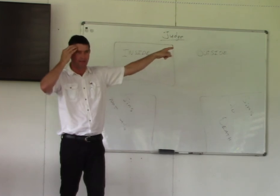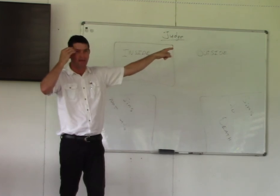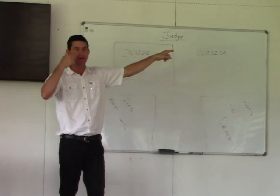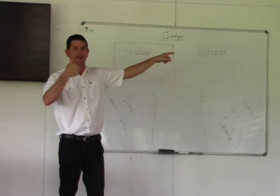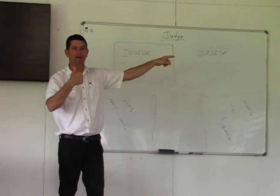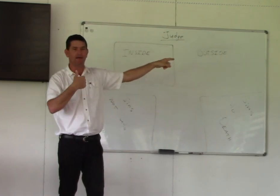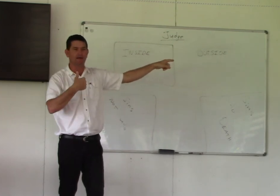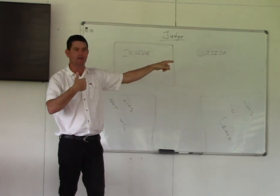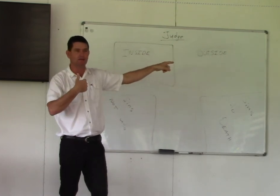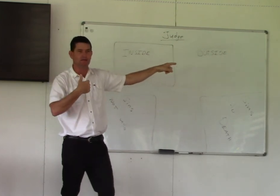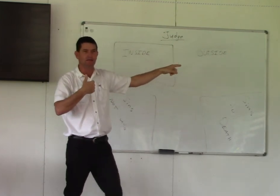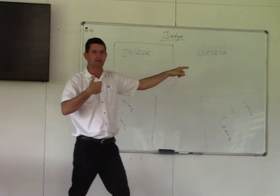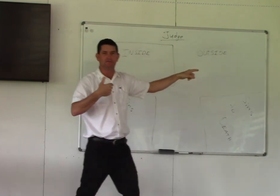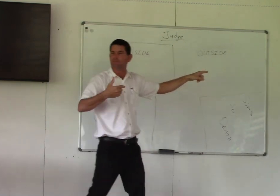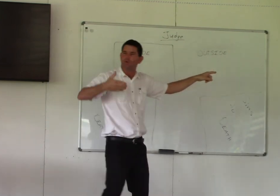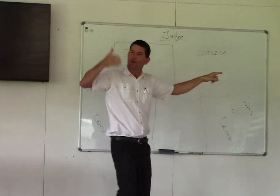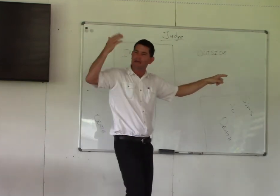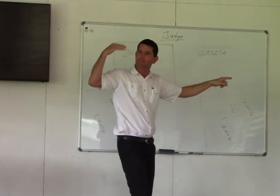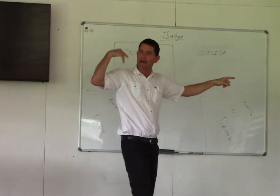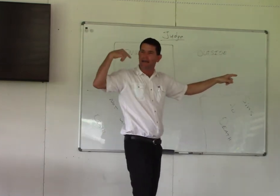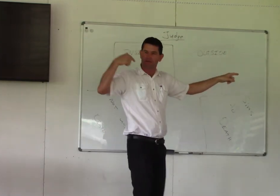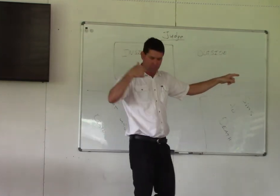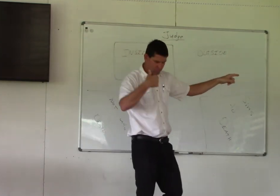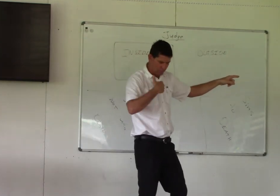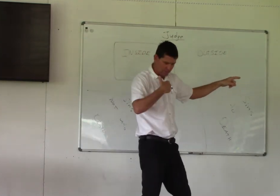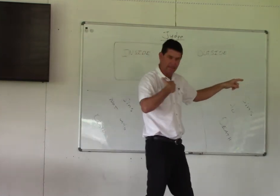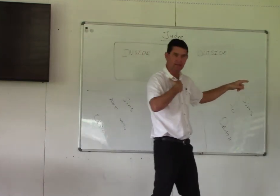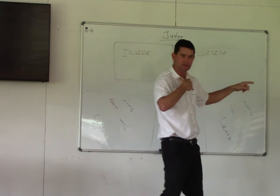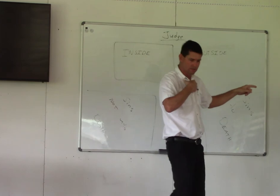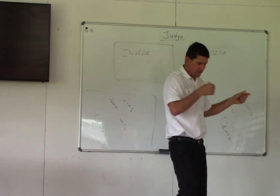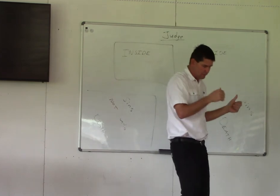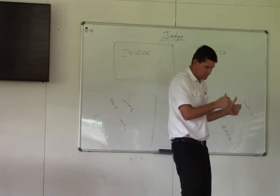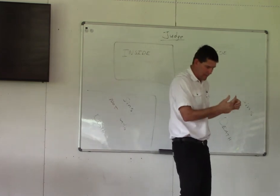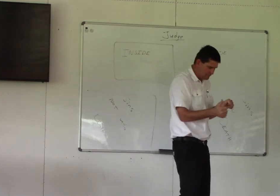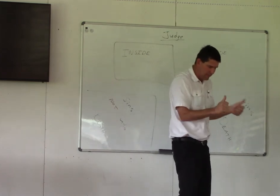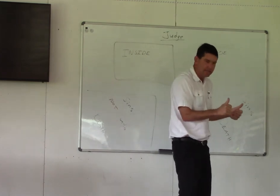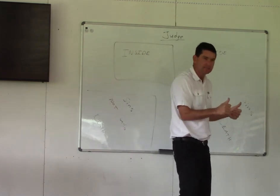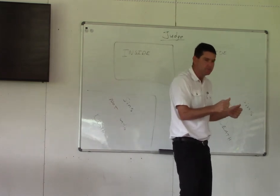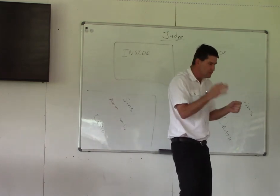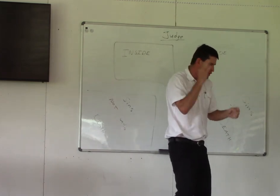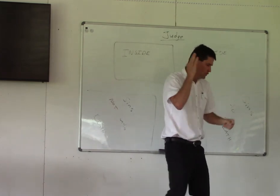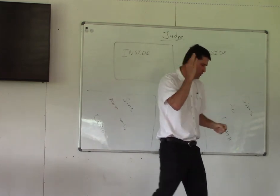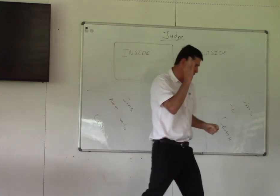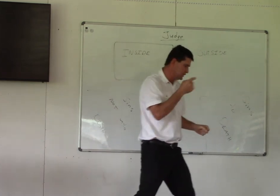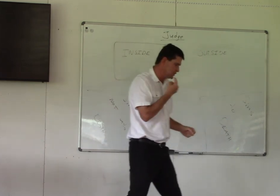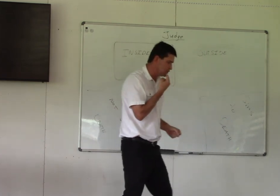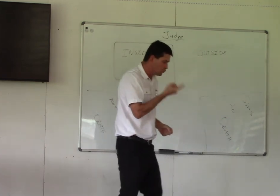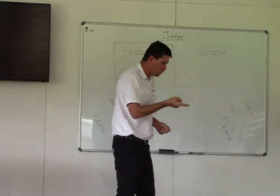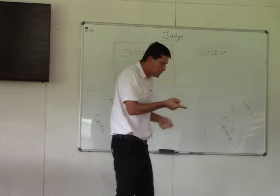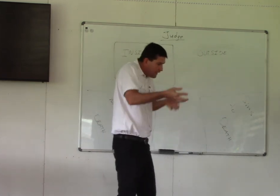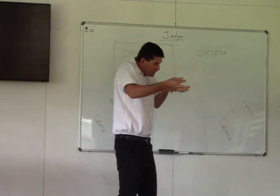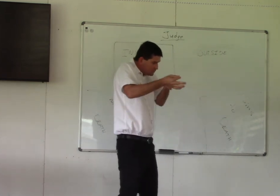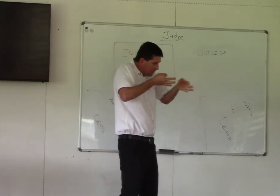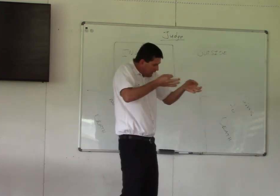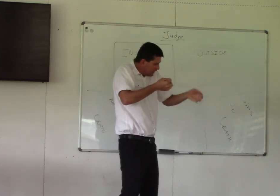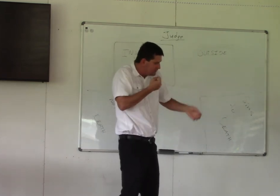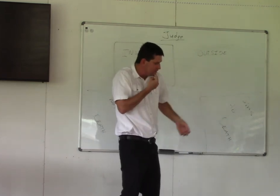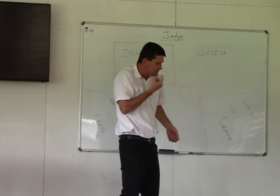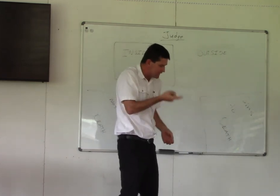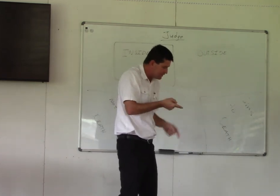Way back when me was baptized, The preacher told me, explained, said,